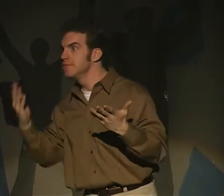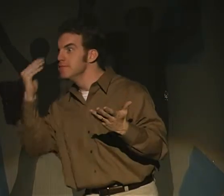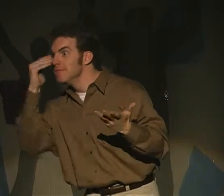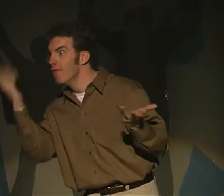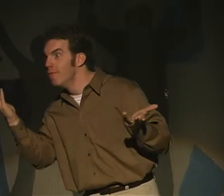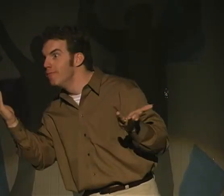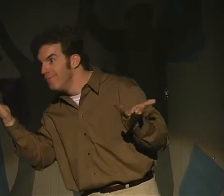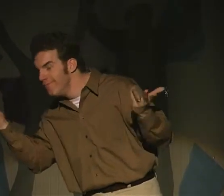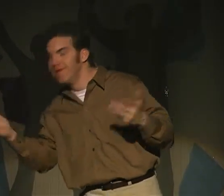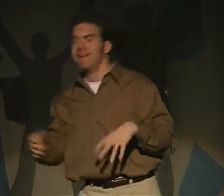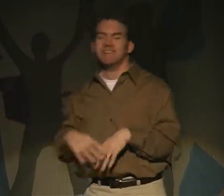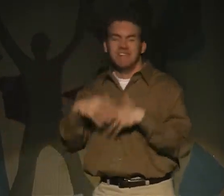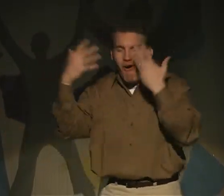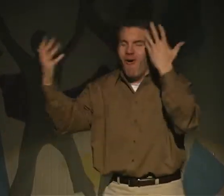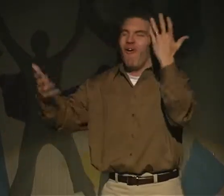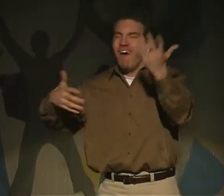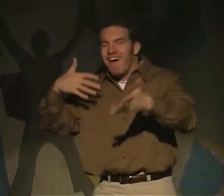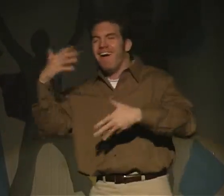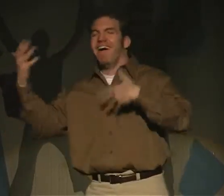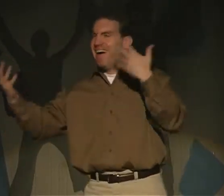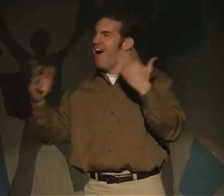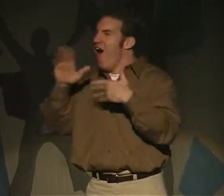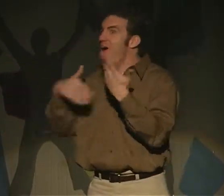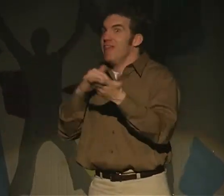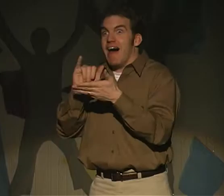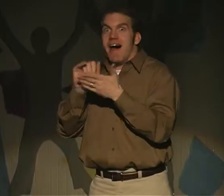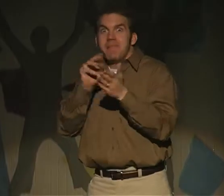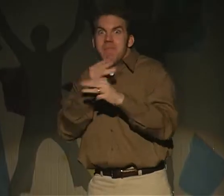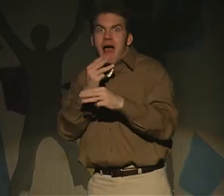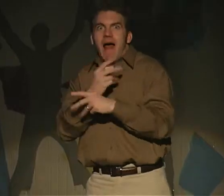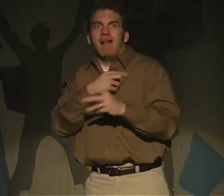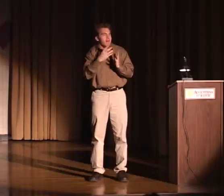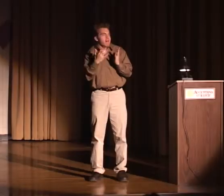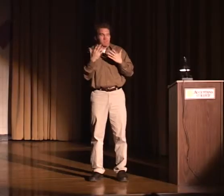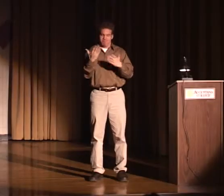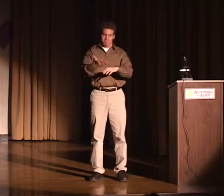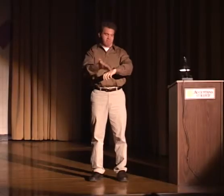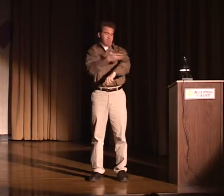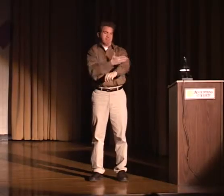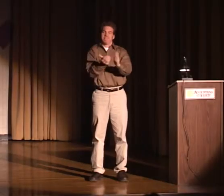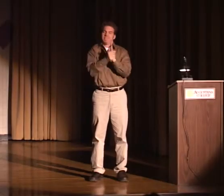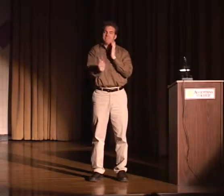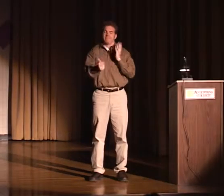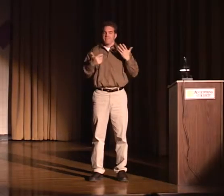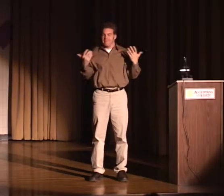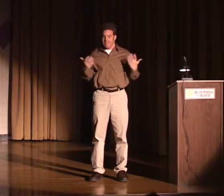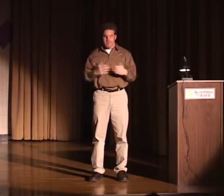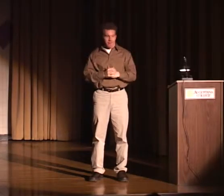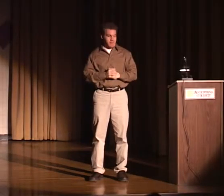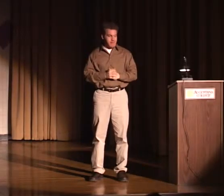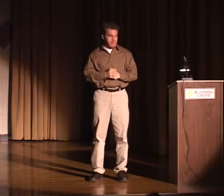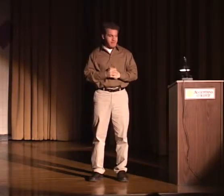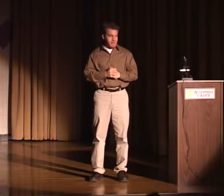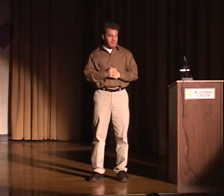with three lights burned out, I would have 67. So that's how I improved my math